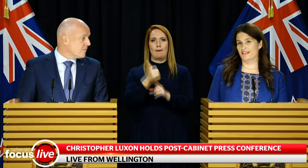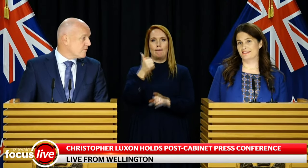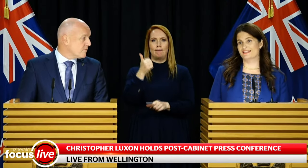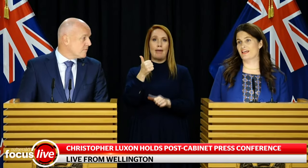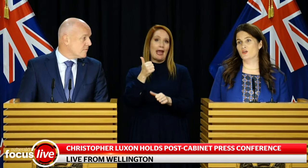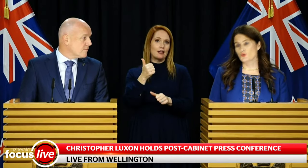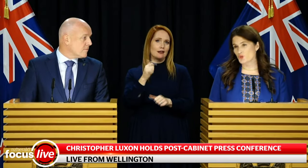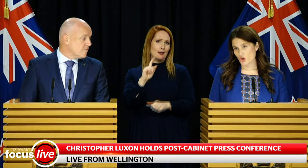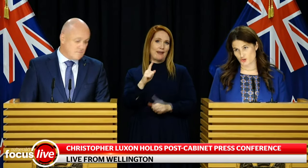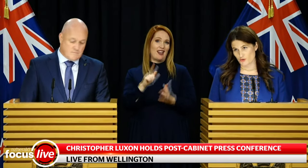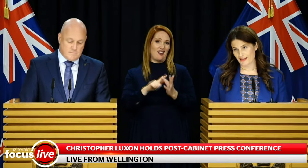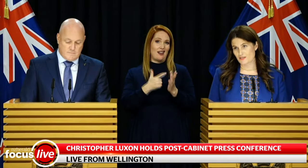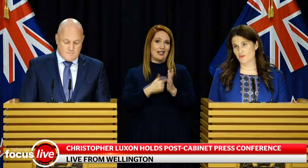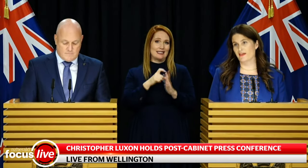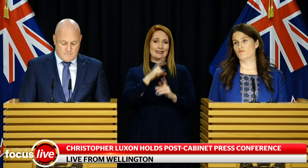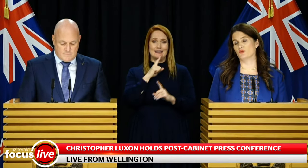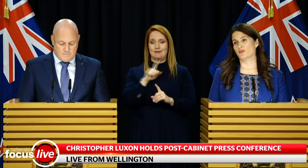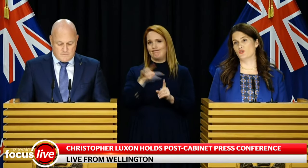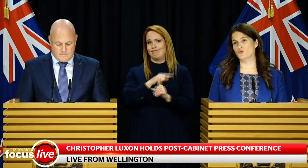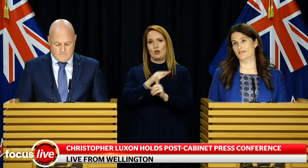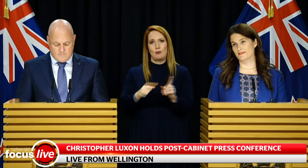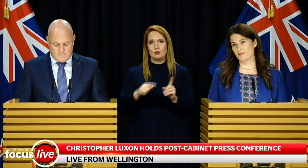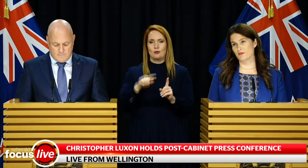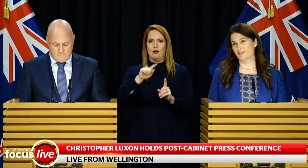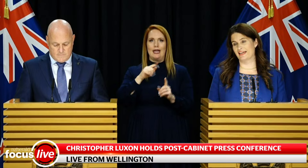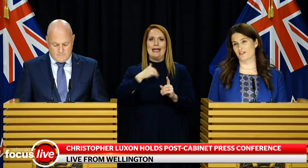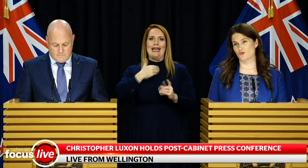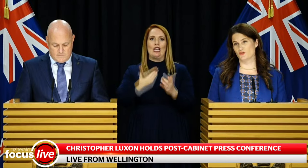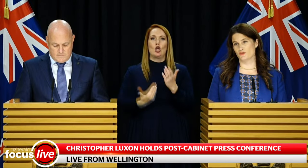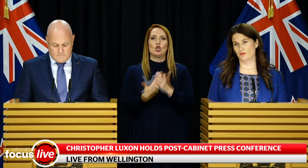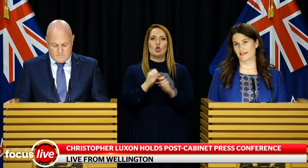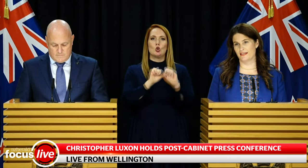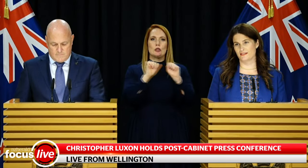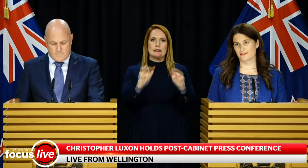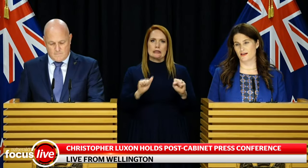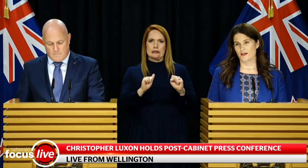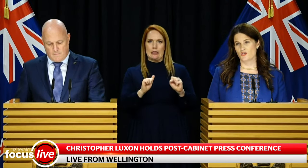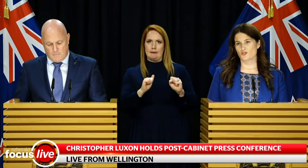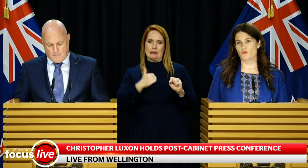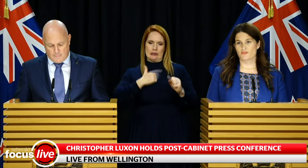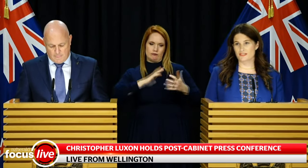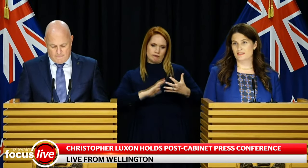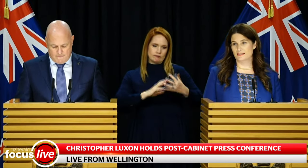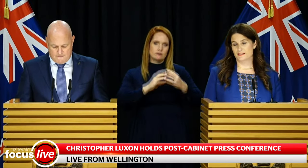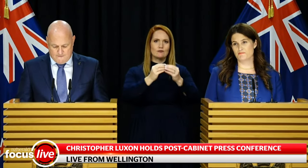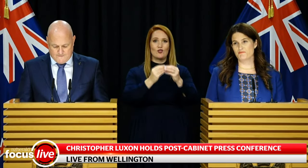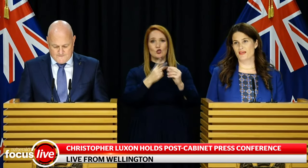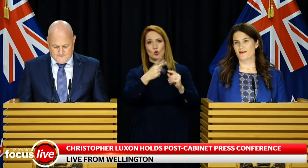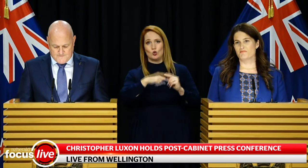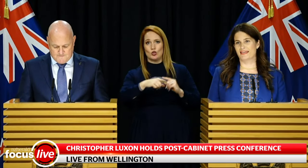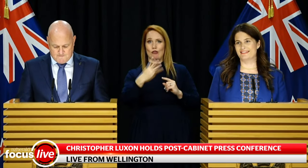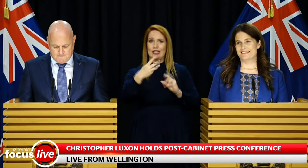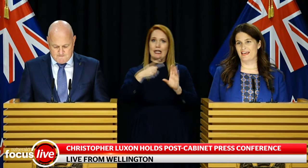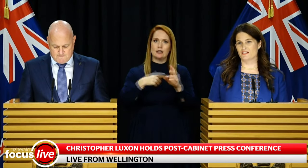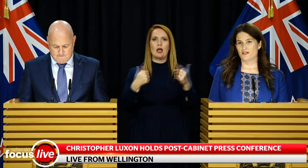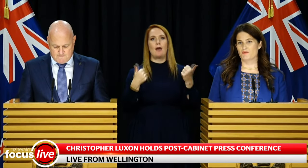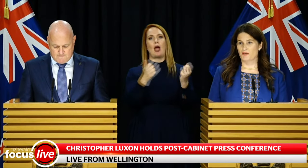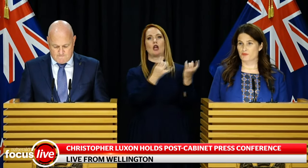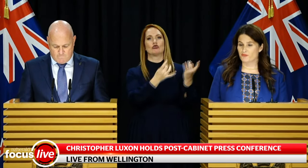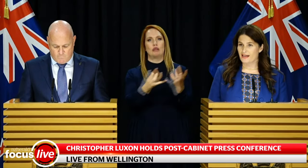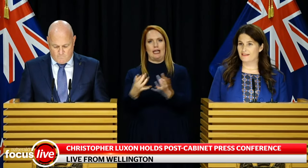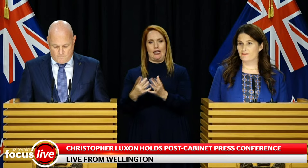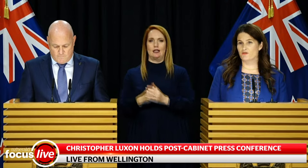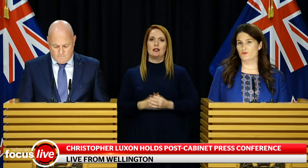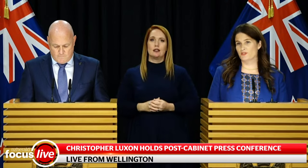they advised us they could not do that without building a new system that would take 2 to 3 years. So this system means that